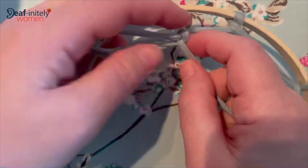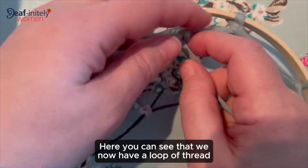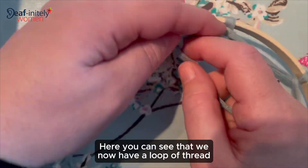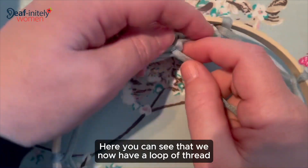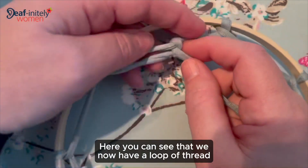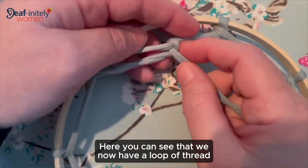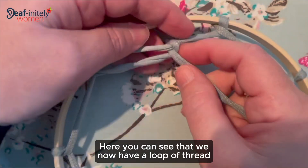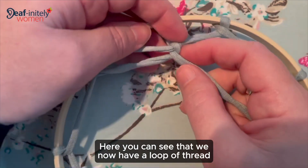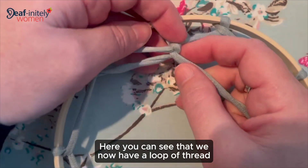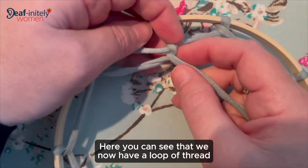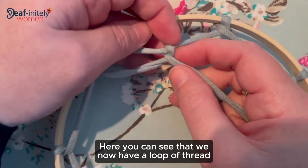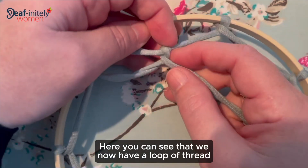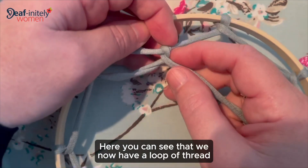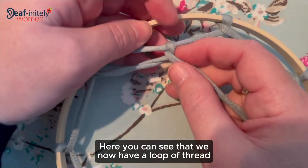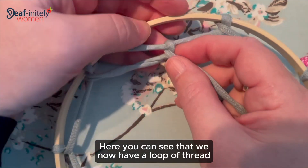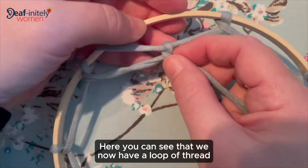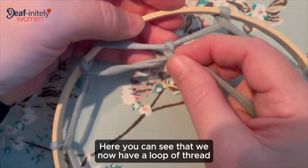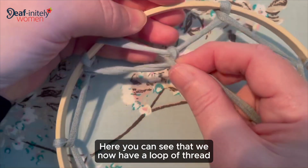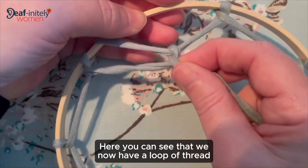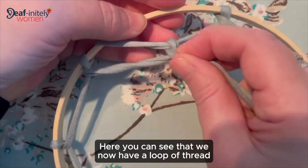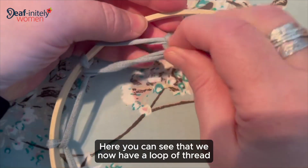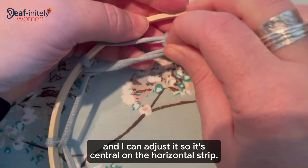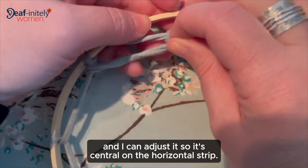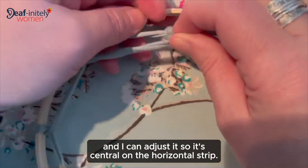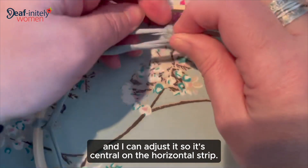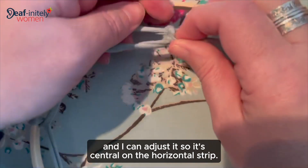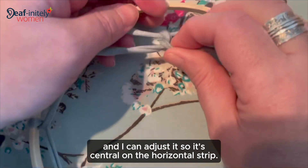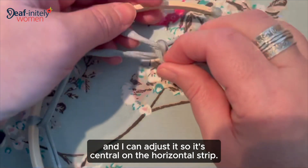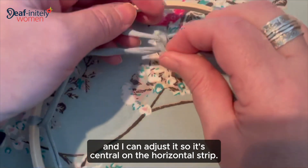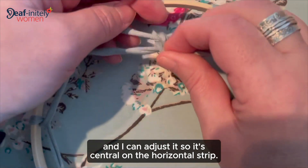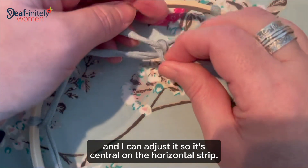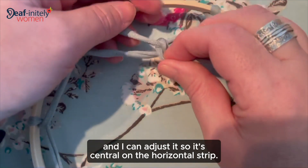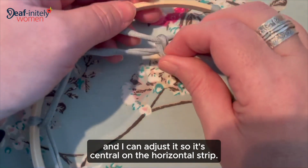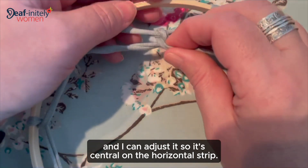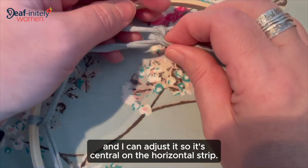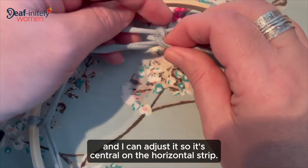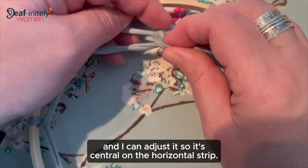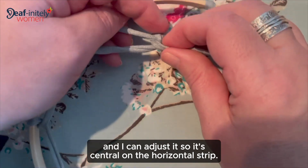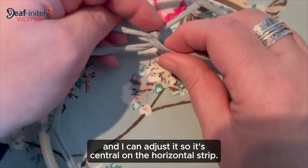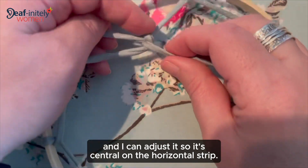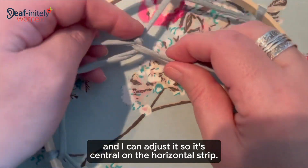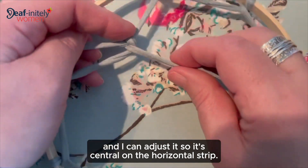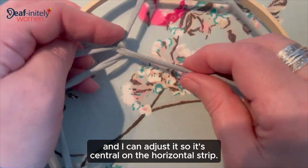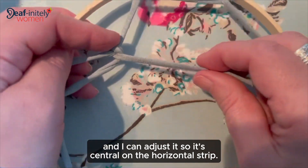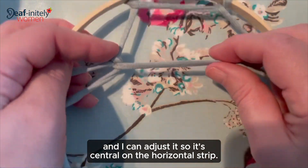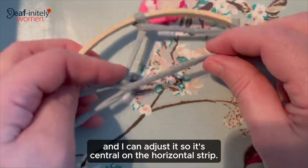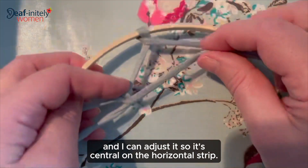Here you can see that we now have a loop of thread and I can adjust it so it's central on the horizontal